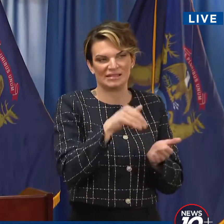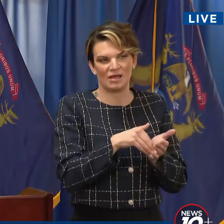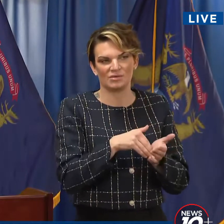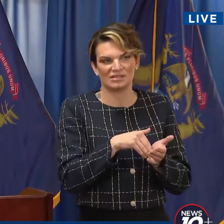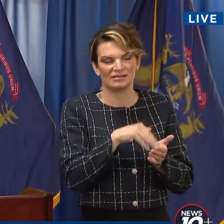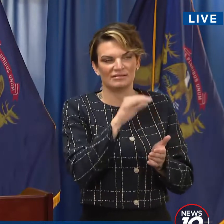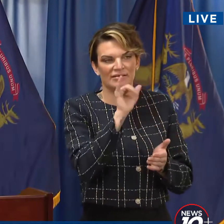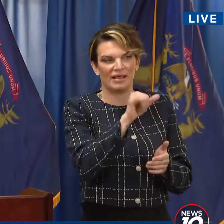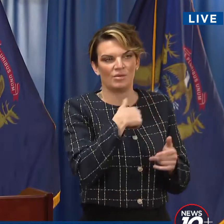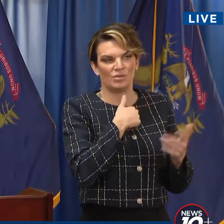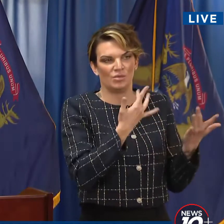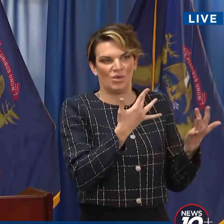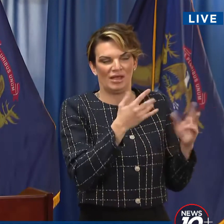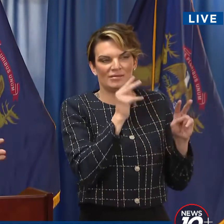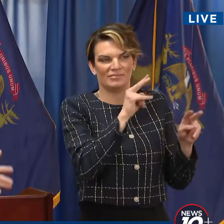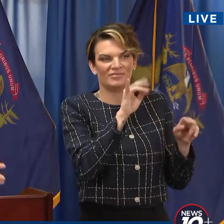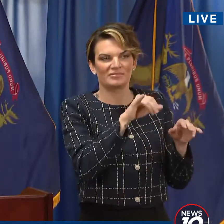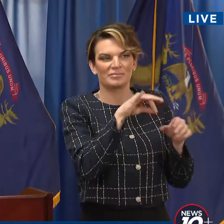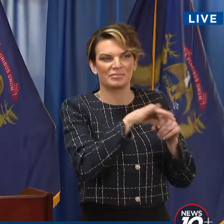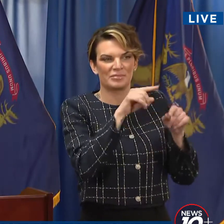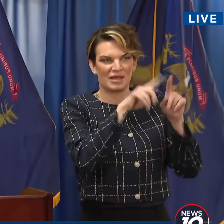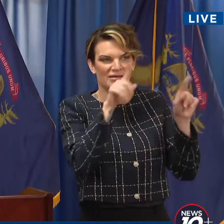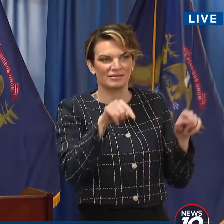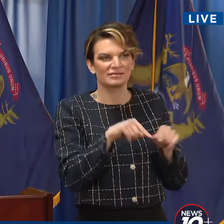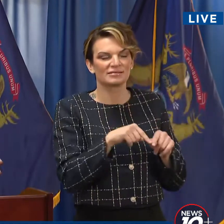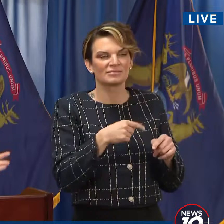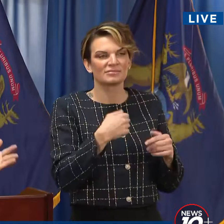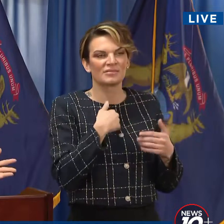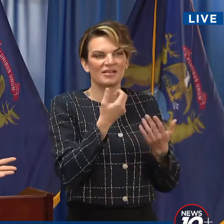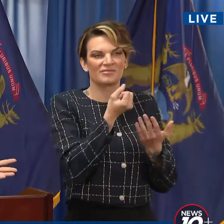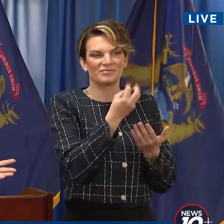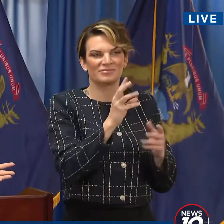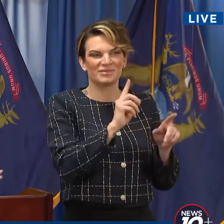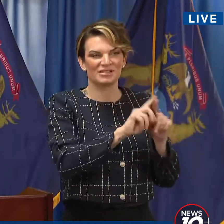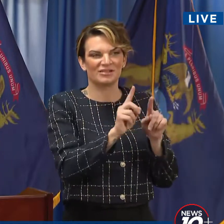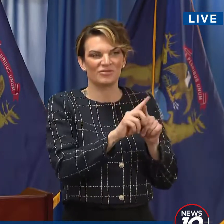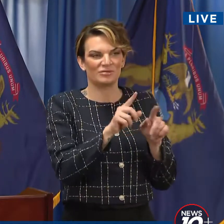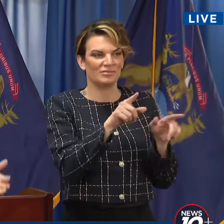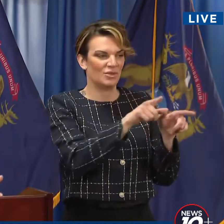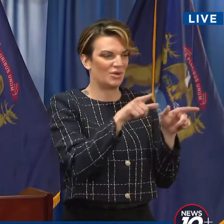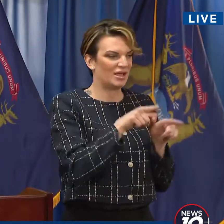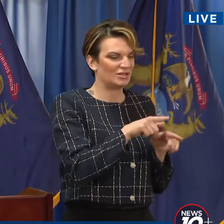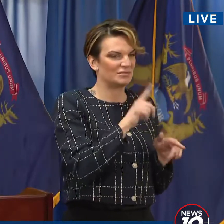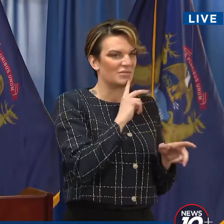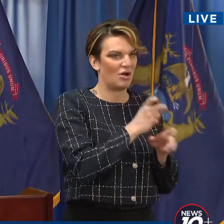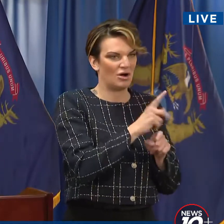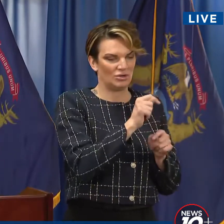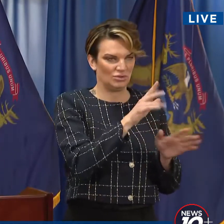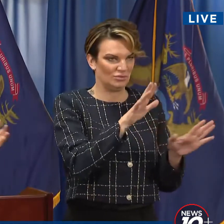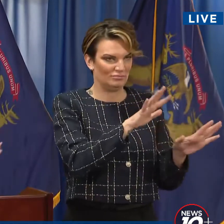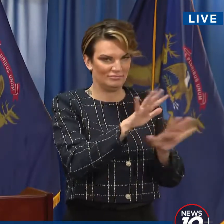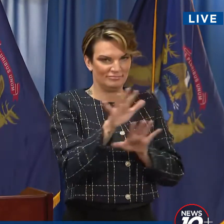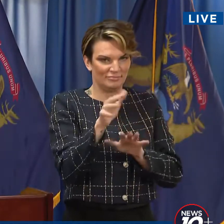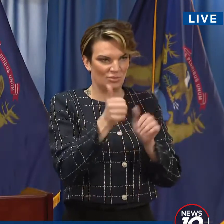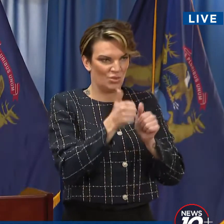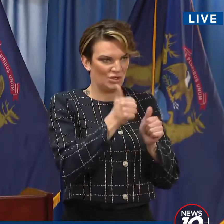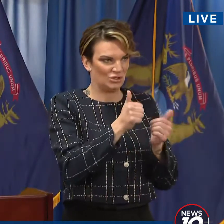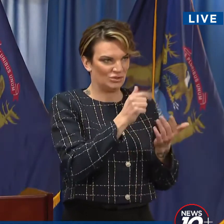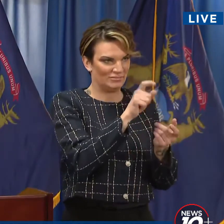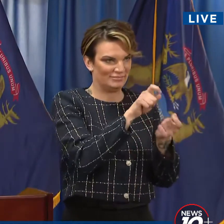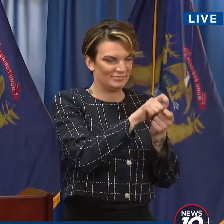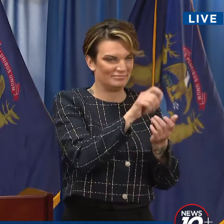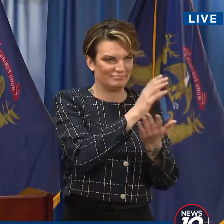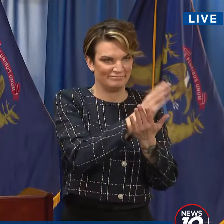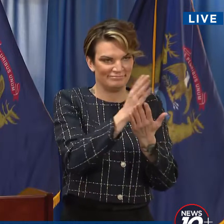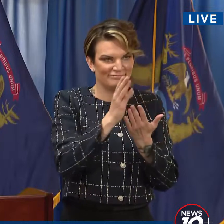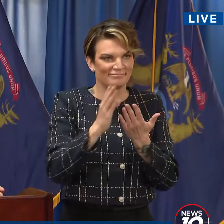haven't. There's multiple different locations of things being reported, and so it's hard to track all of them and know who's talking about what. But in